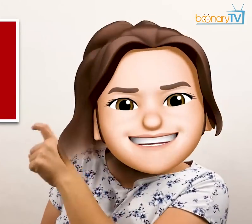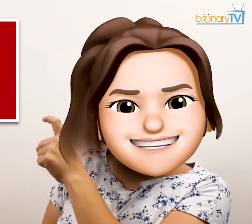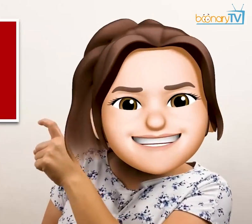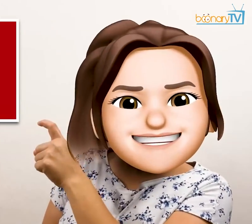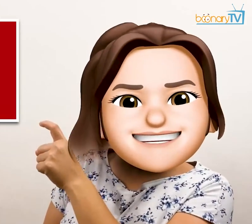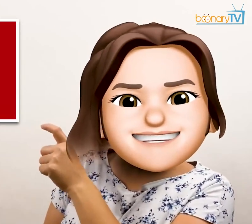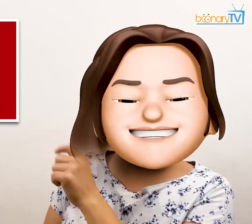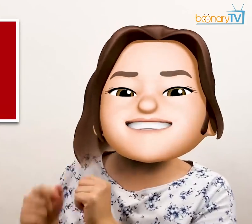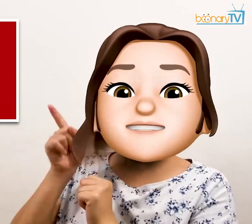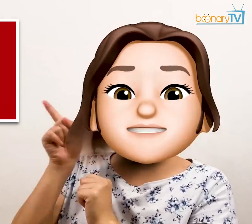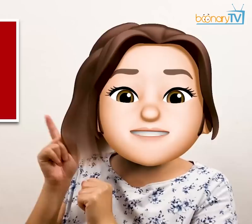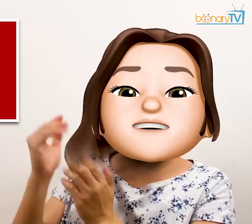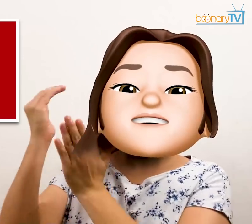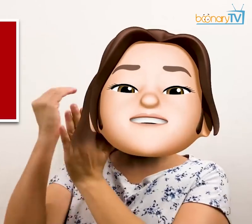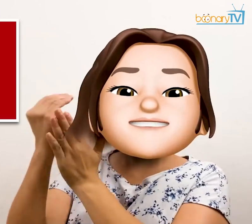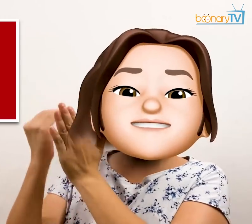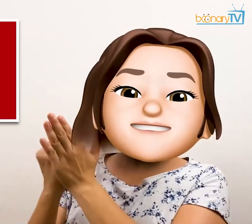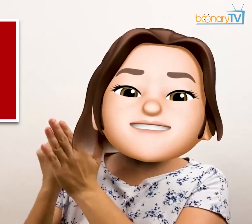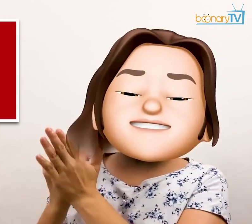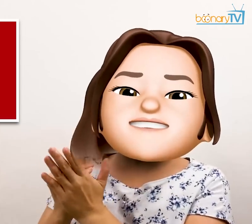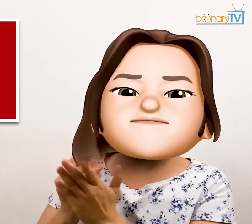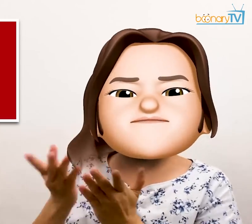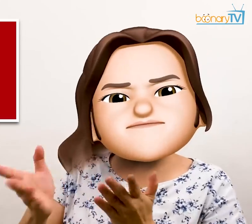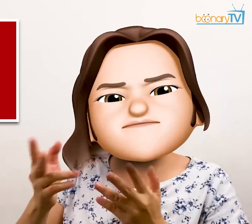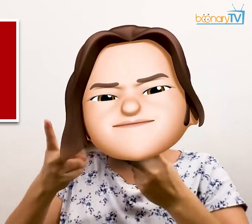So they even relate to